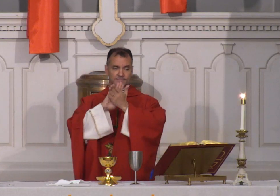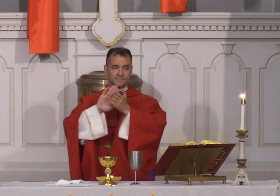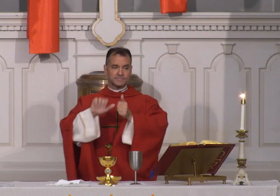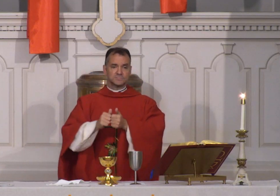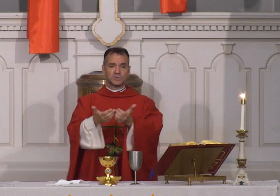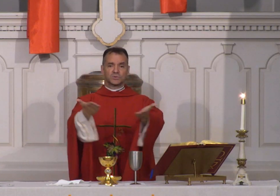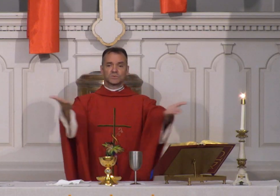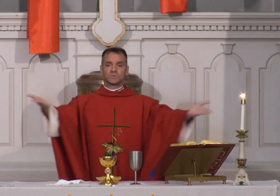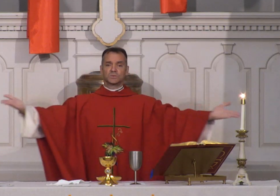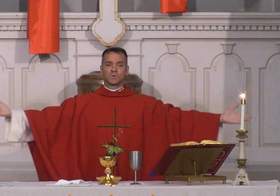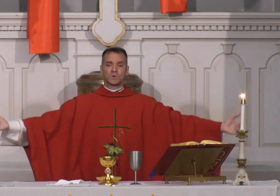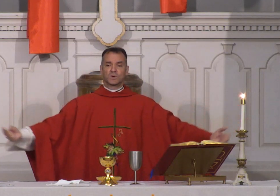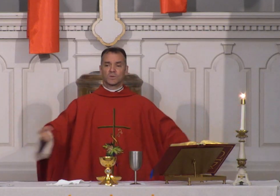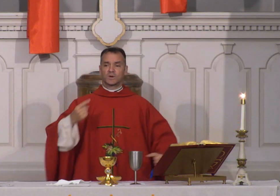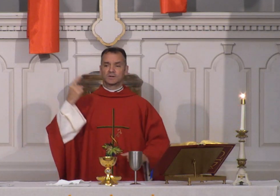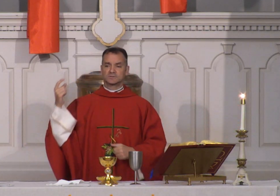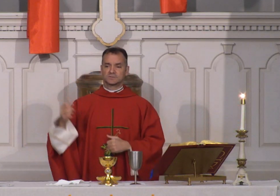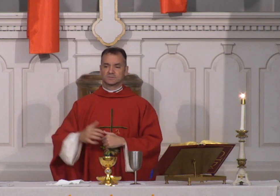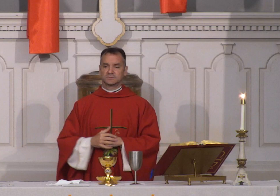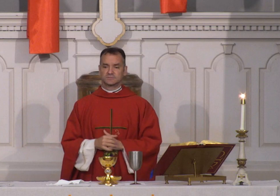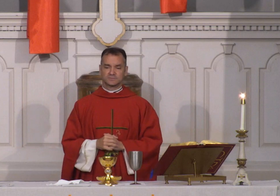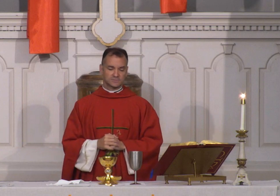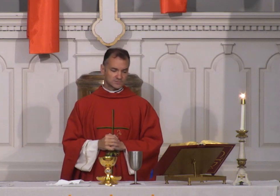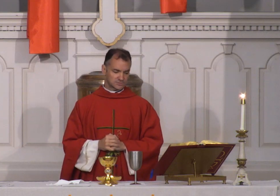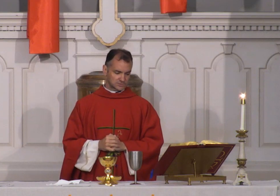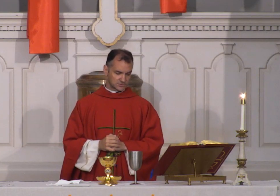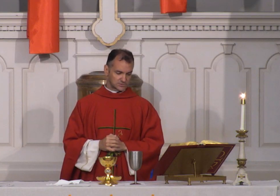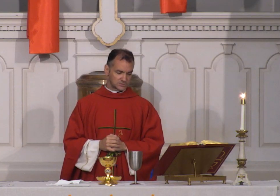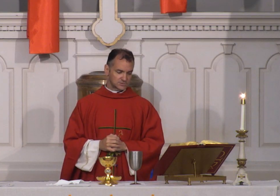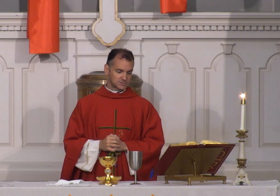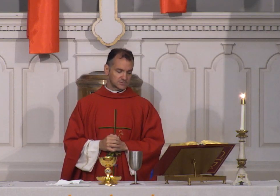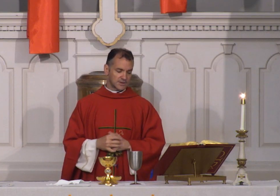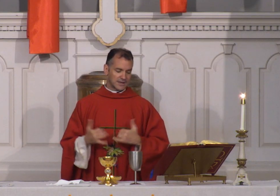The peace of the Lord be with you always.